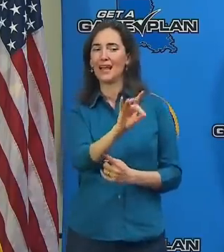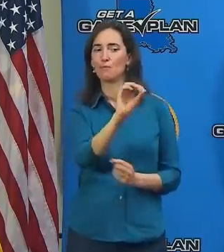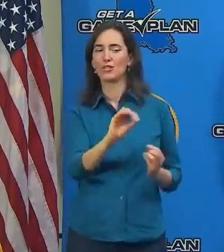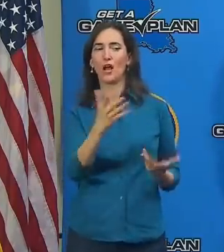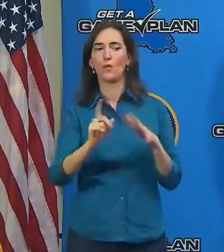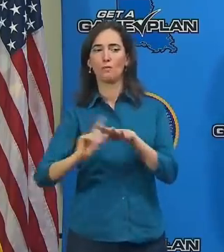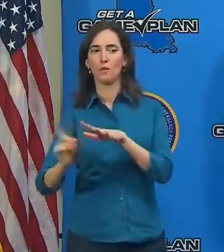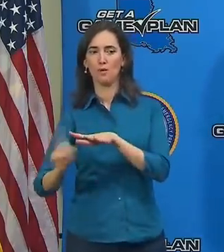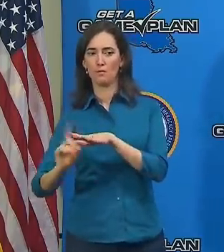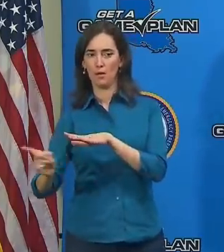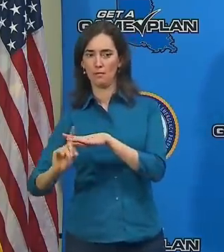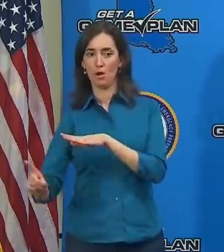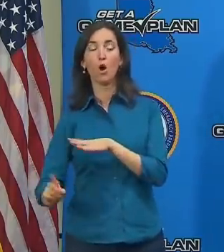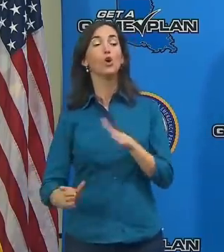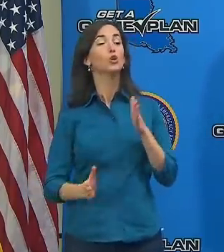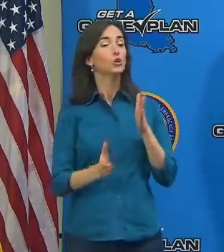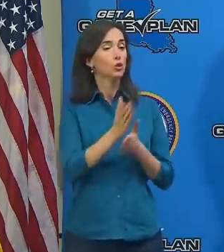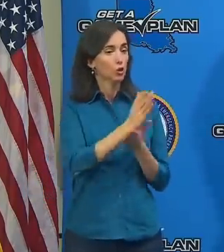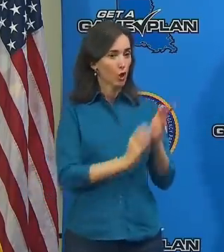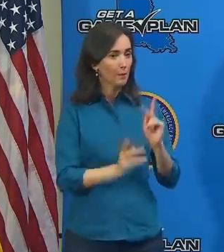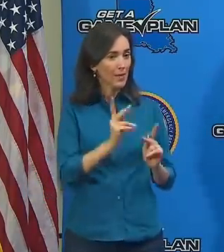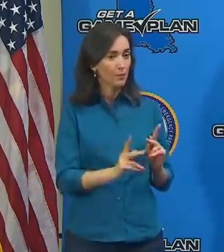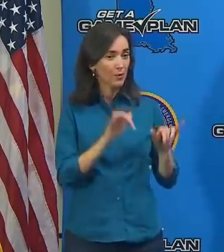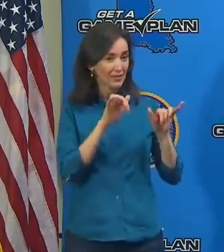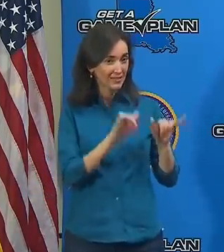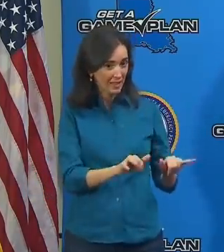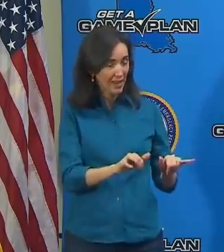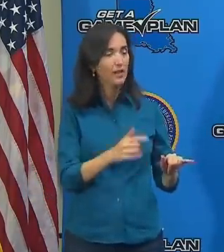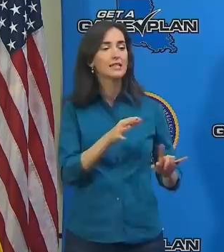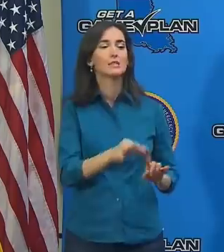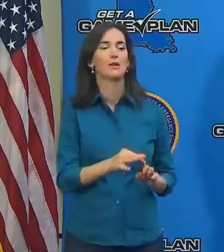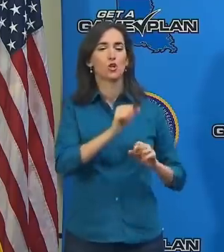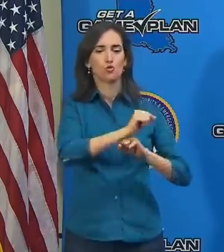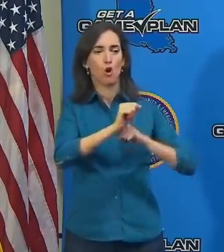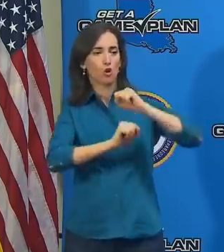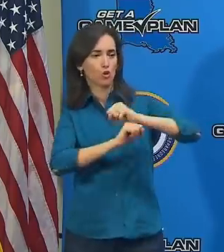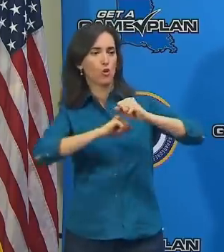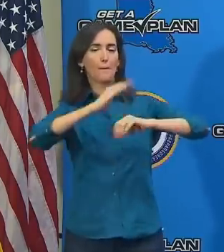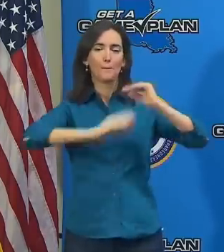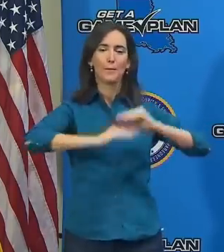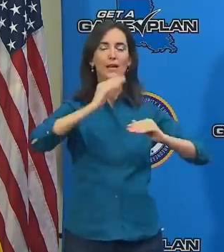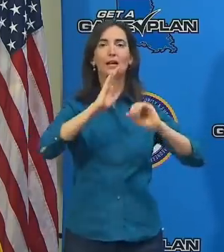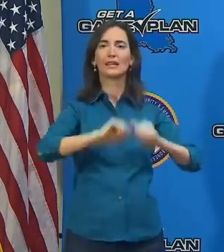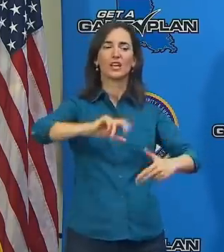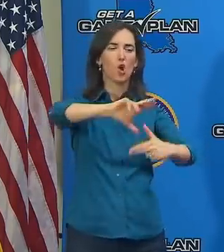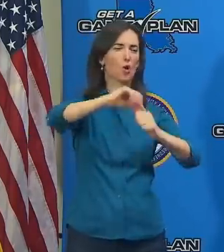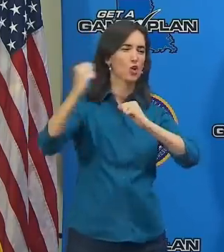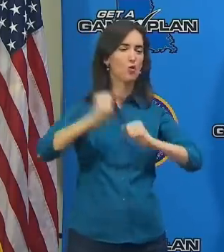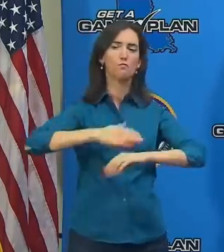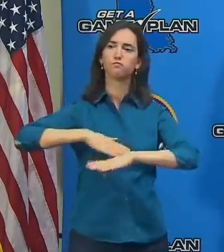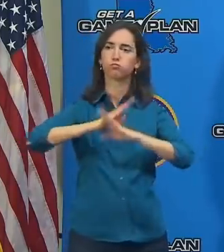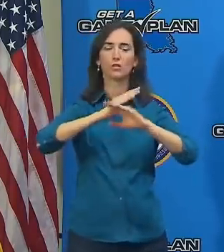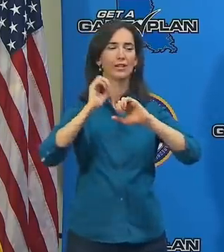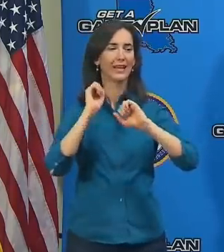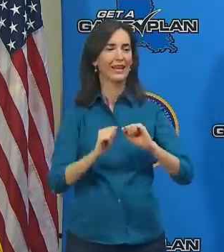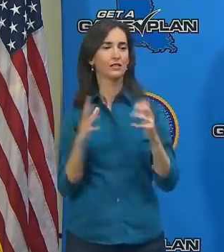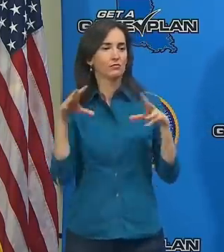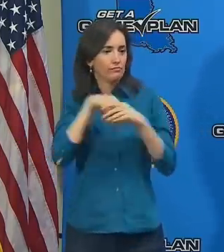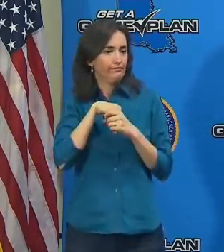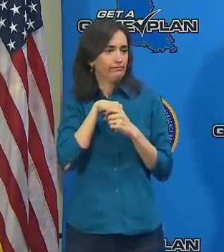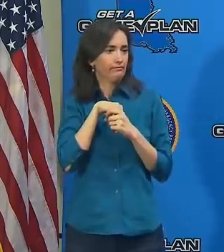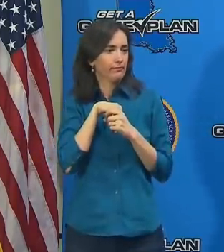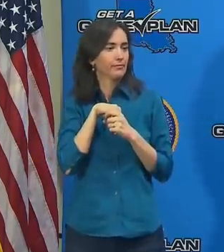believe, stayed back in structures that are specifically designed and built to withstand these types of